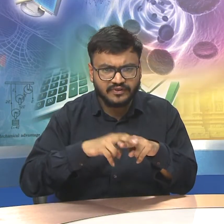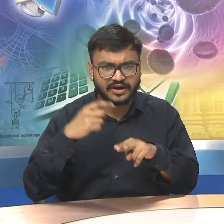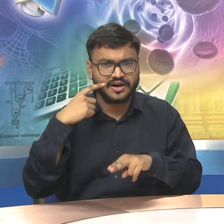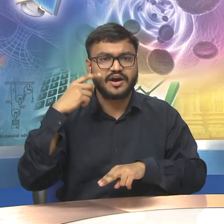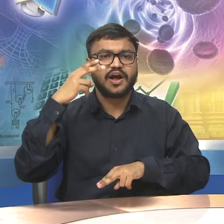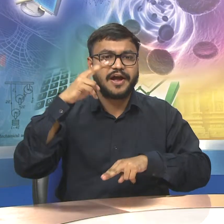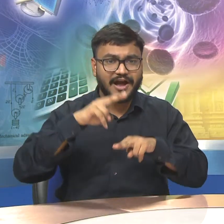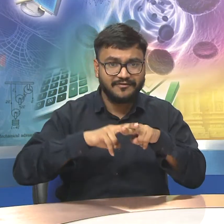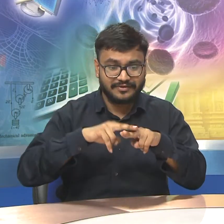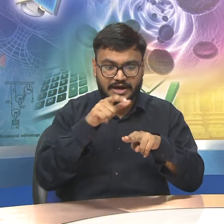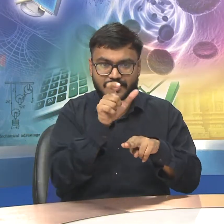If